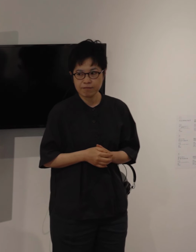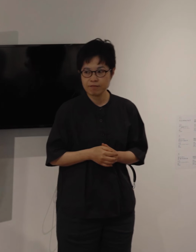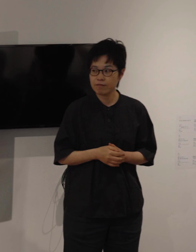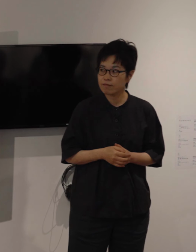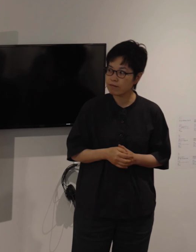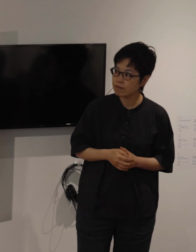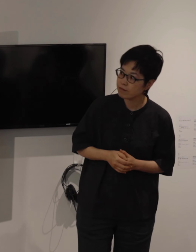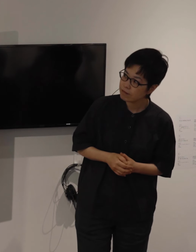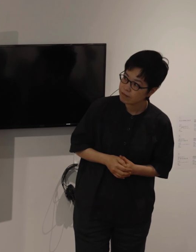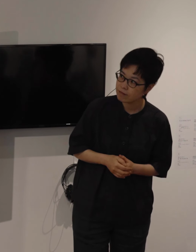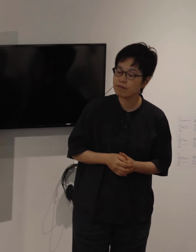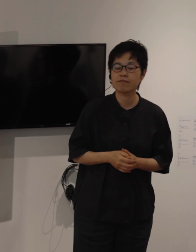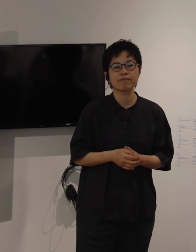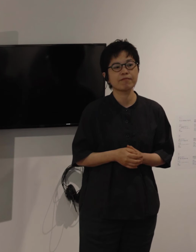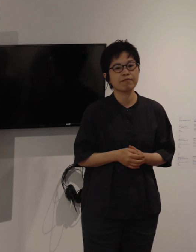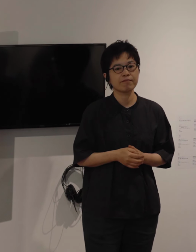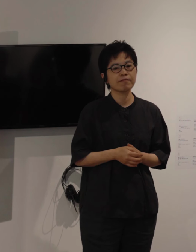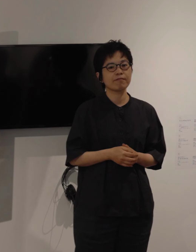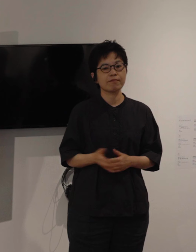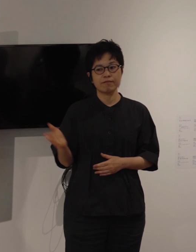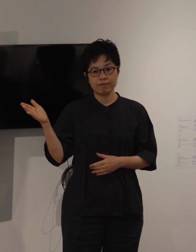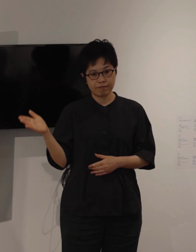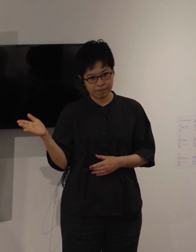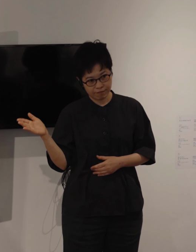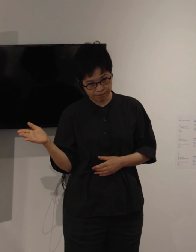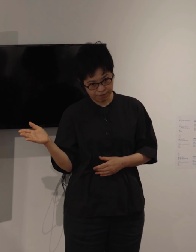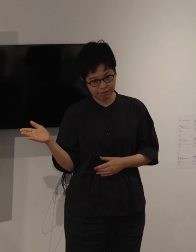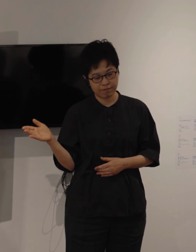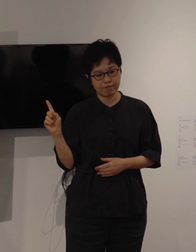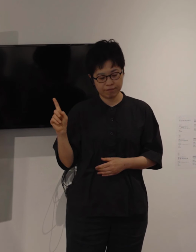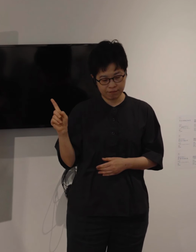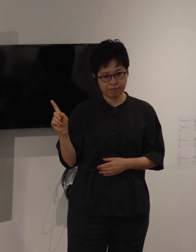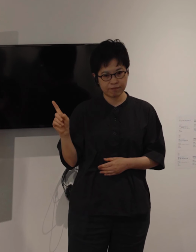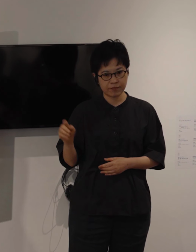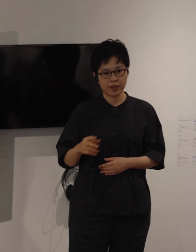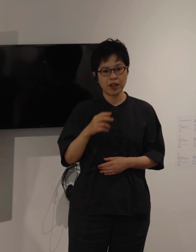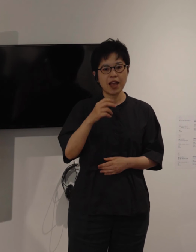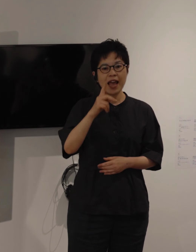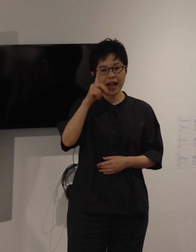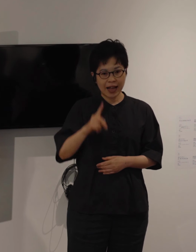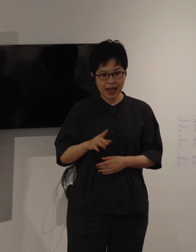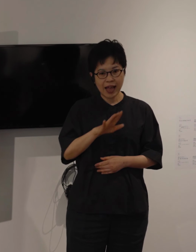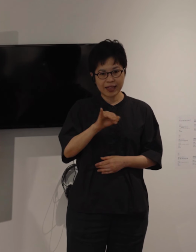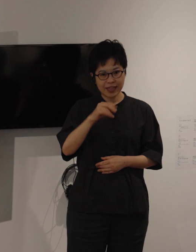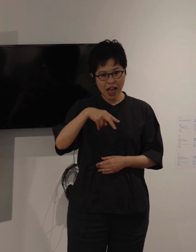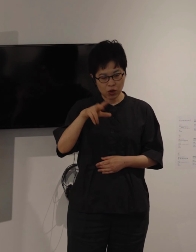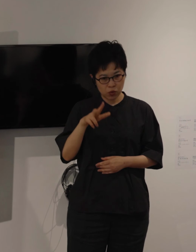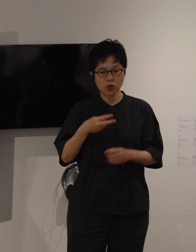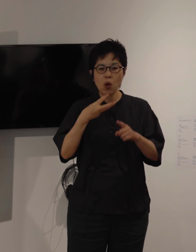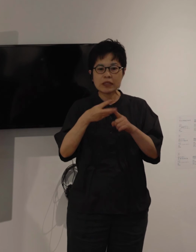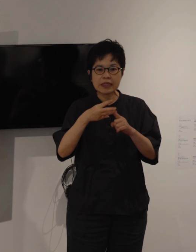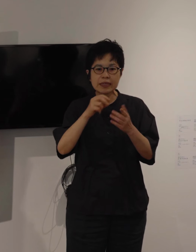I just wanted to show this slide because this is Roger Cardinal's diaries. He had about 95 diaries